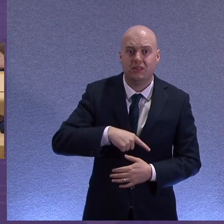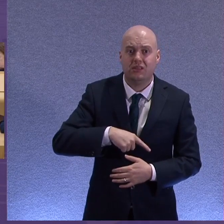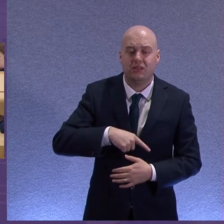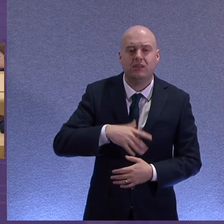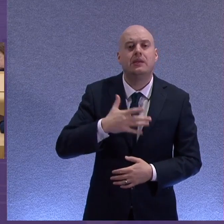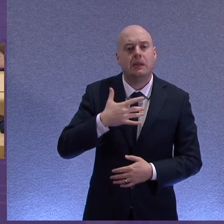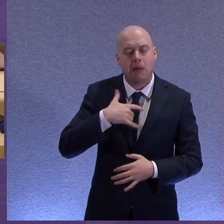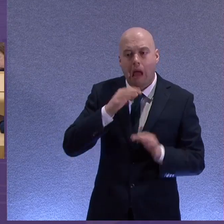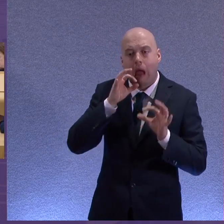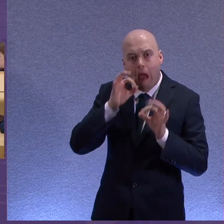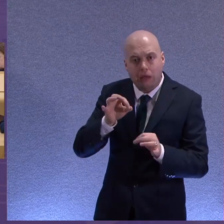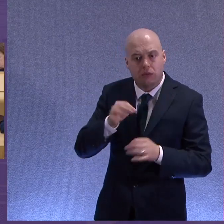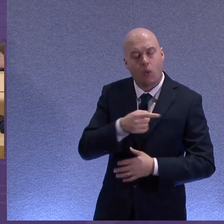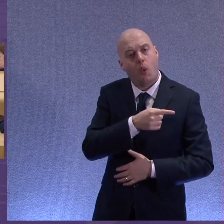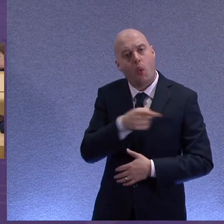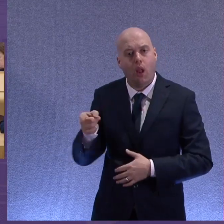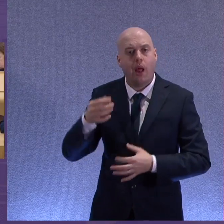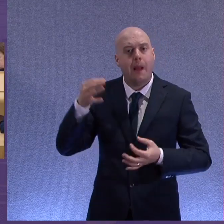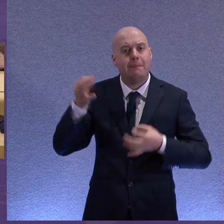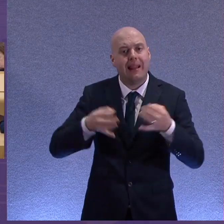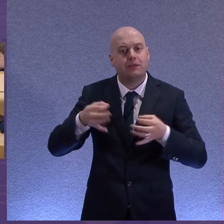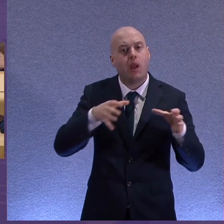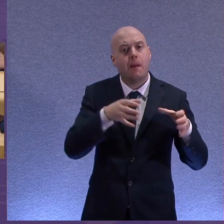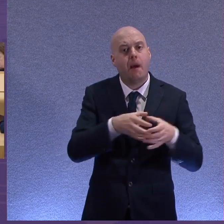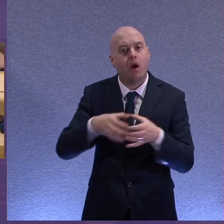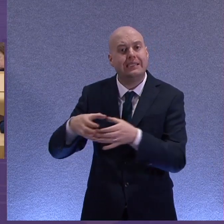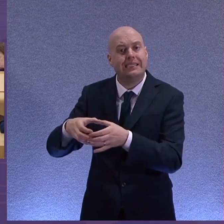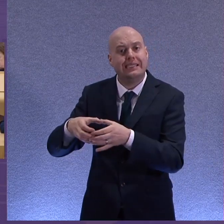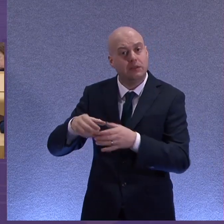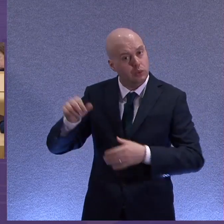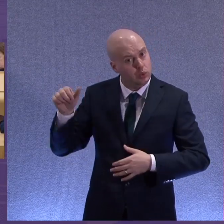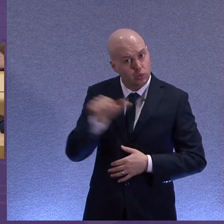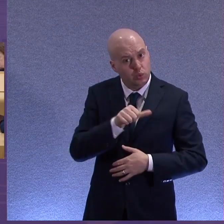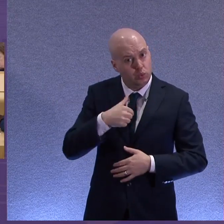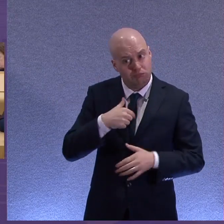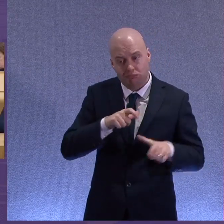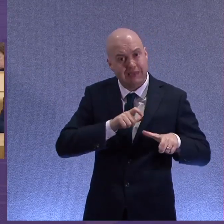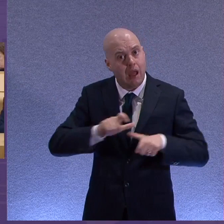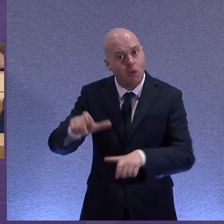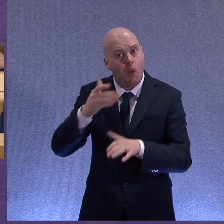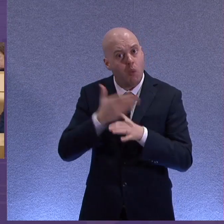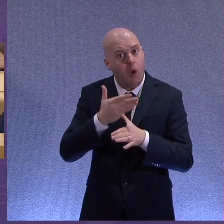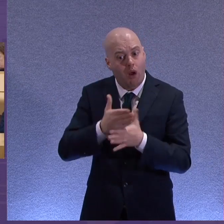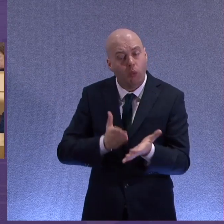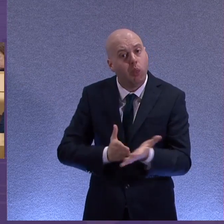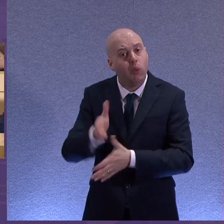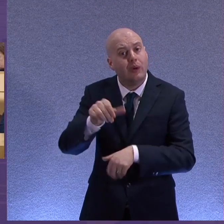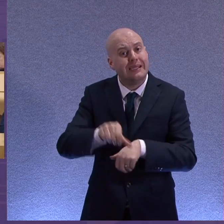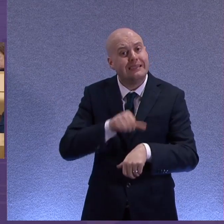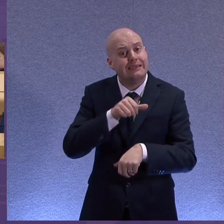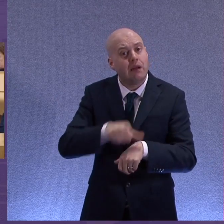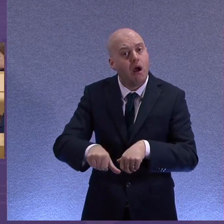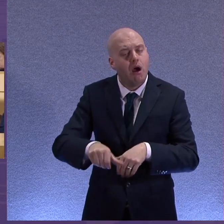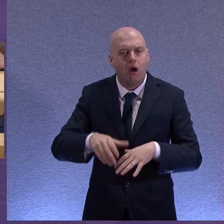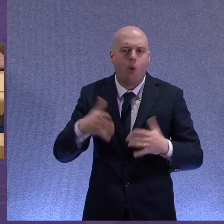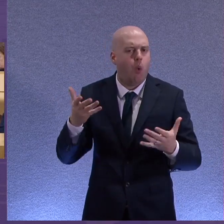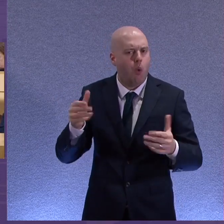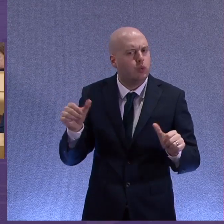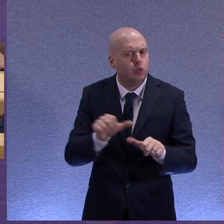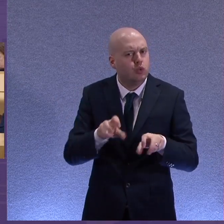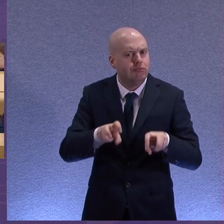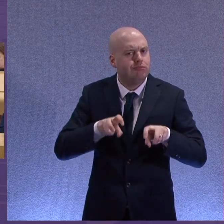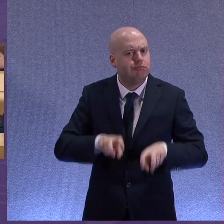into recess or not. We do not think that we should. I want to pay tribute again to all of